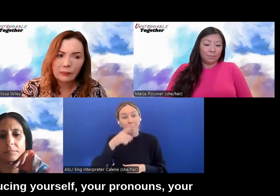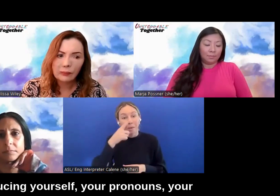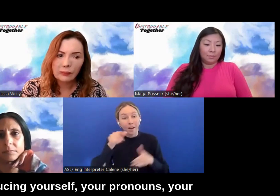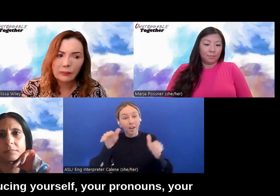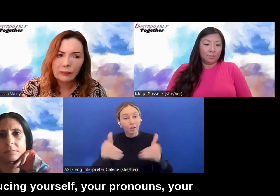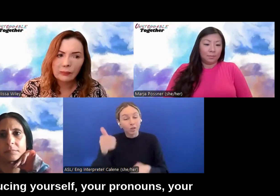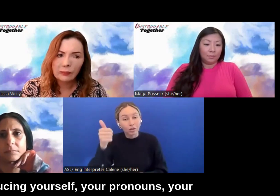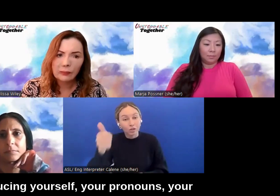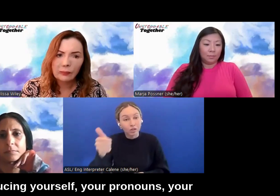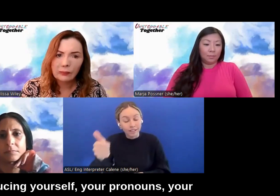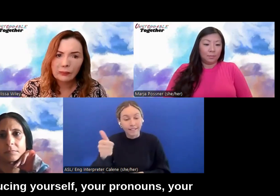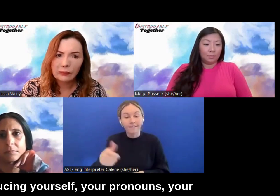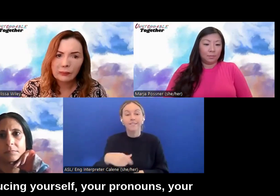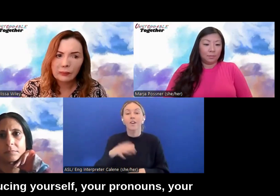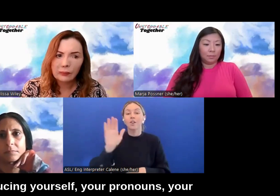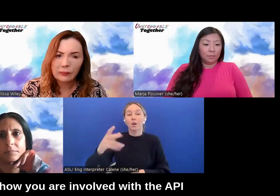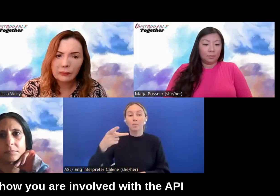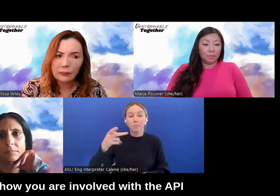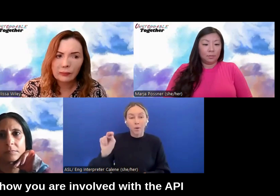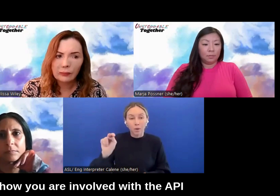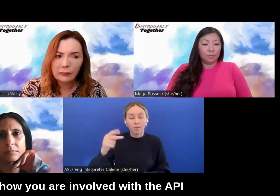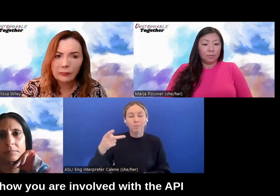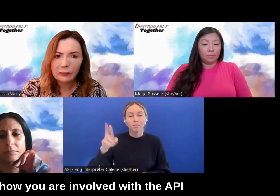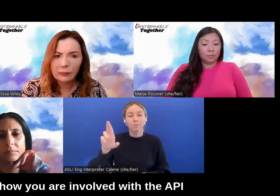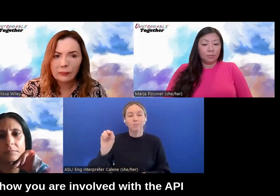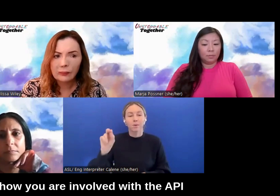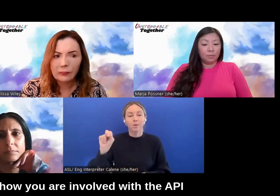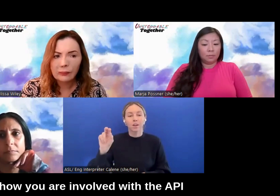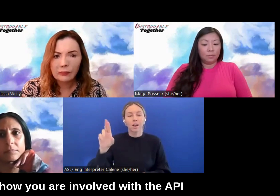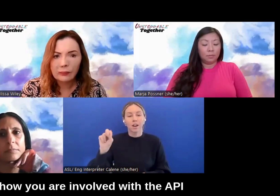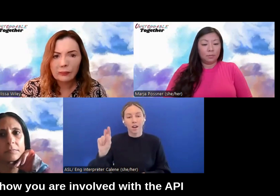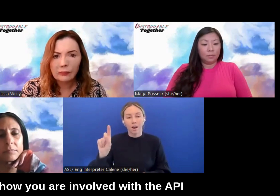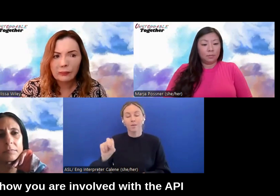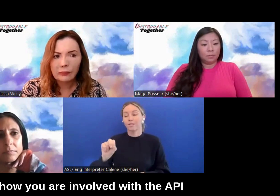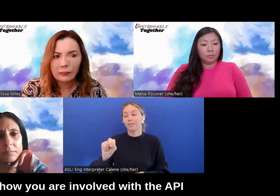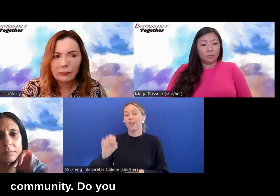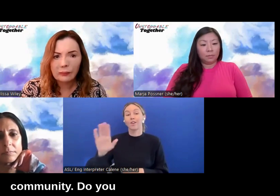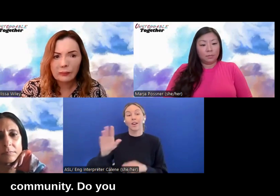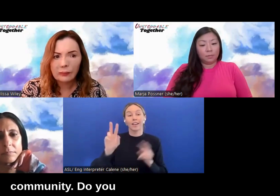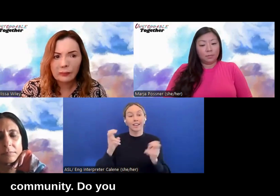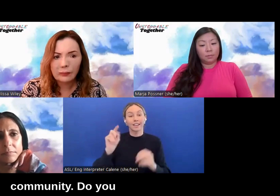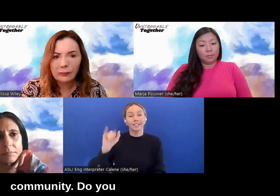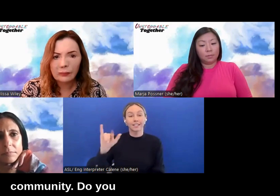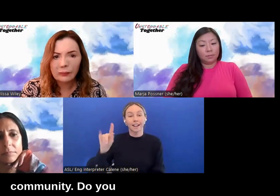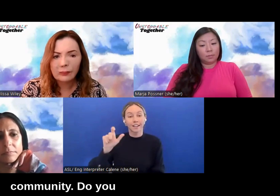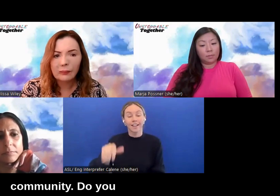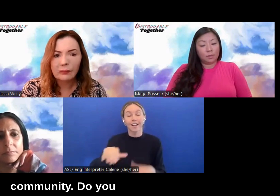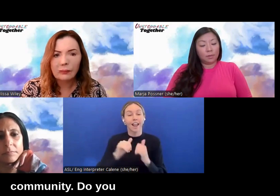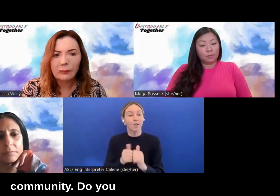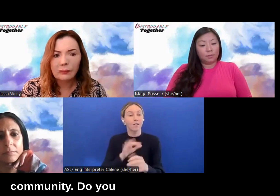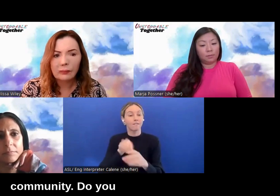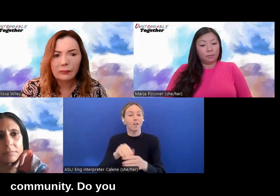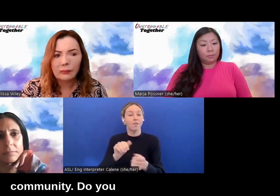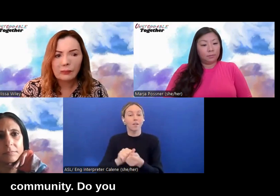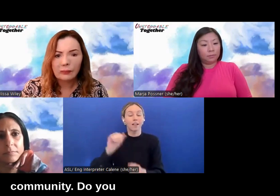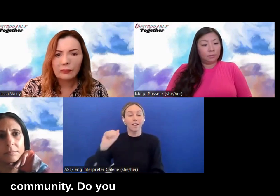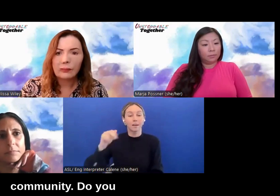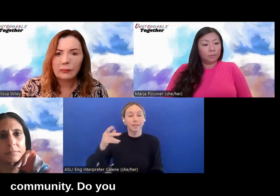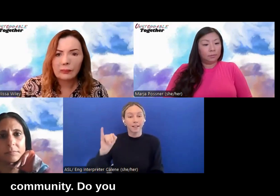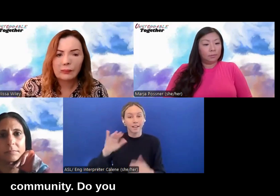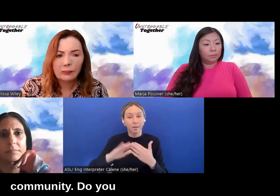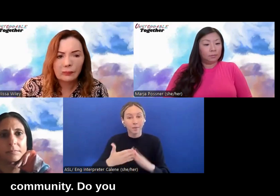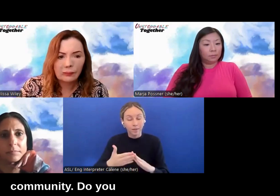introducing yourself, your pronouns, your titles, and how you are involved with the API community.